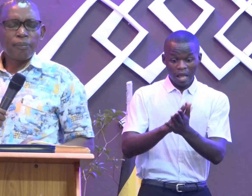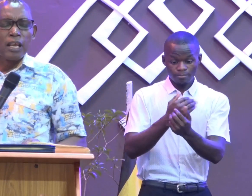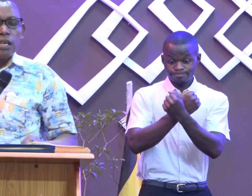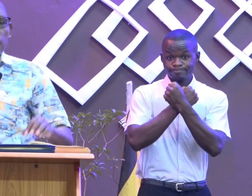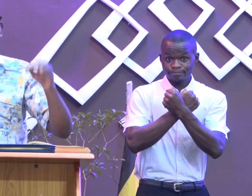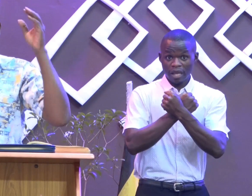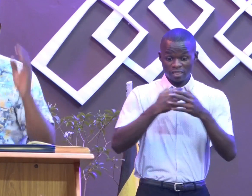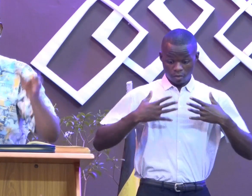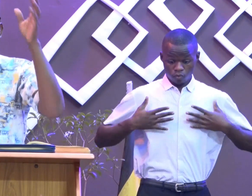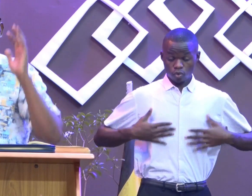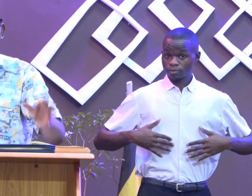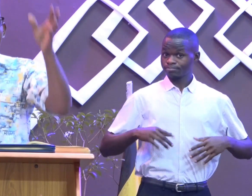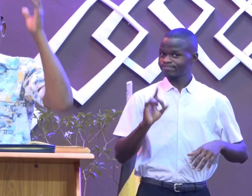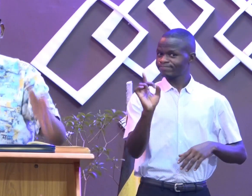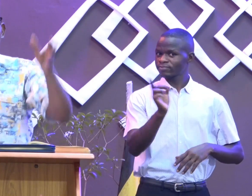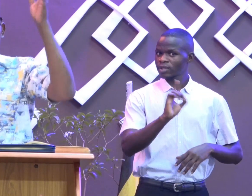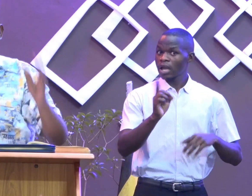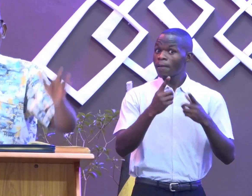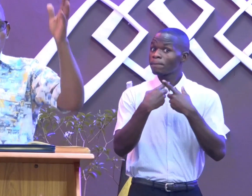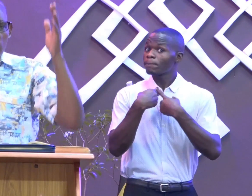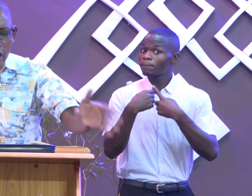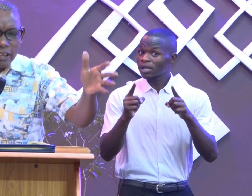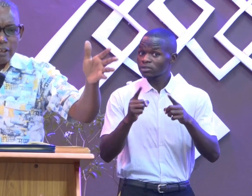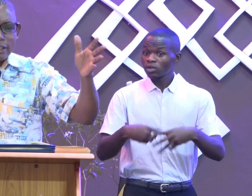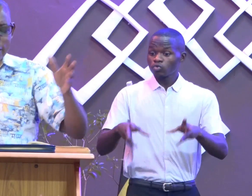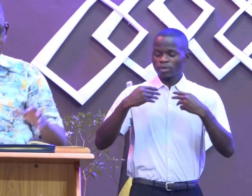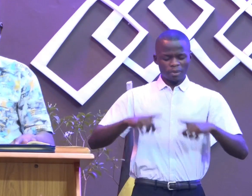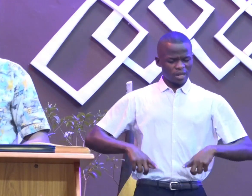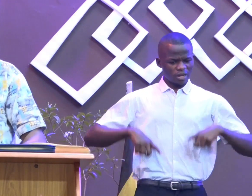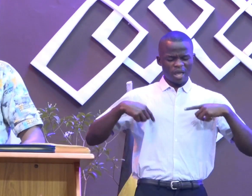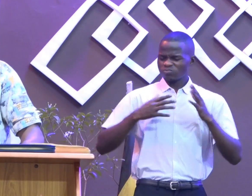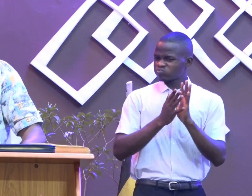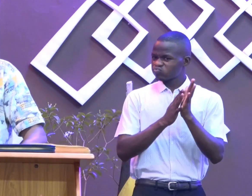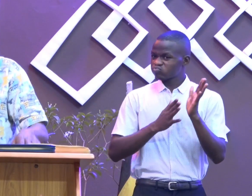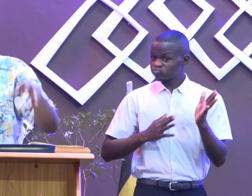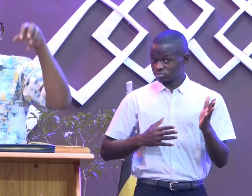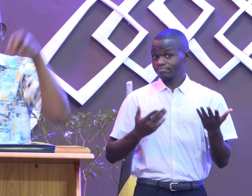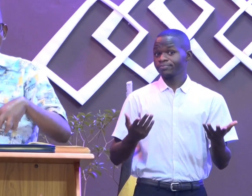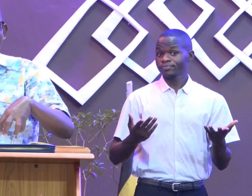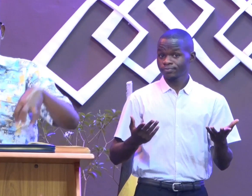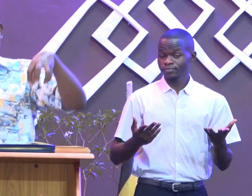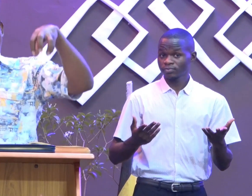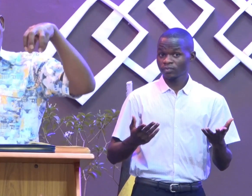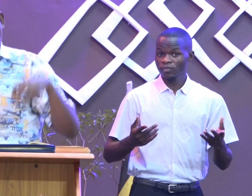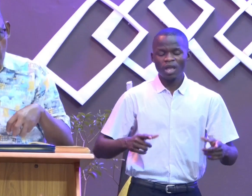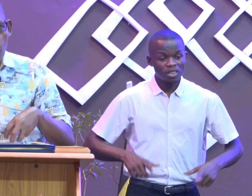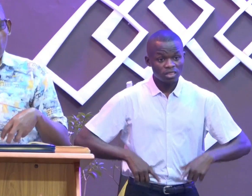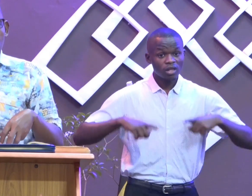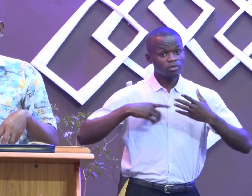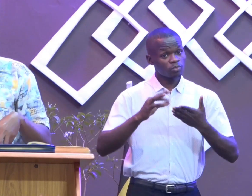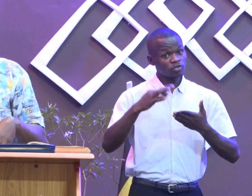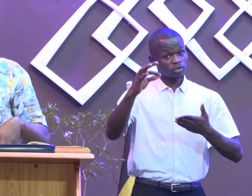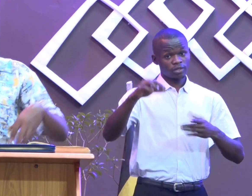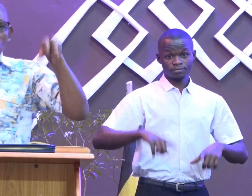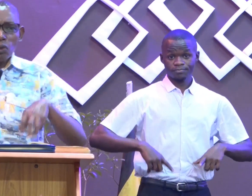come to help this physical life. Yajja kutuwa bulamu obutuukiridde. He came to give us life of perfection. Obulamu bwaffe obw'omwoyo.